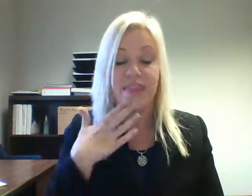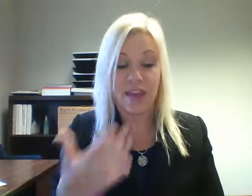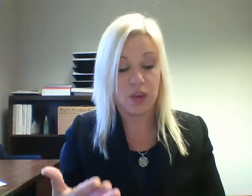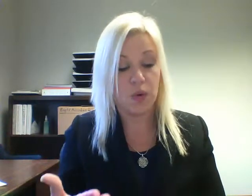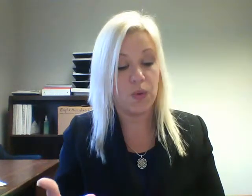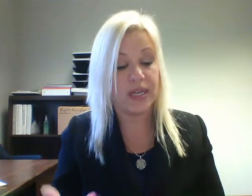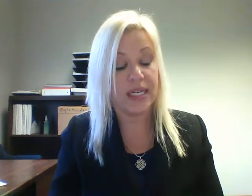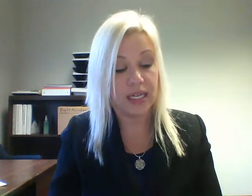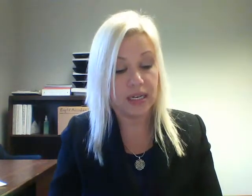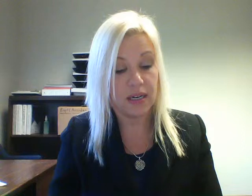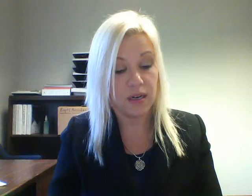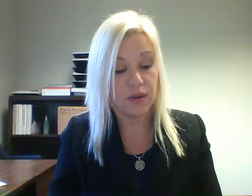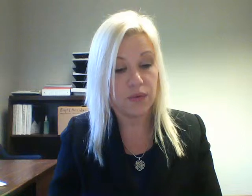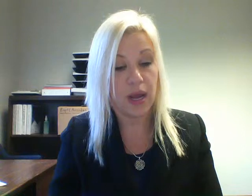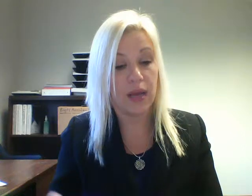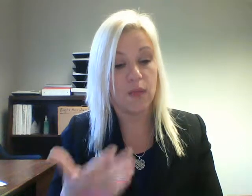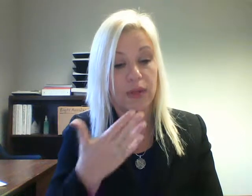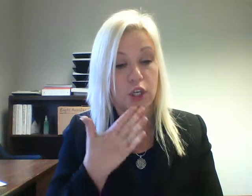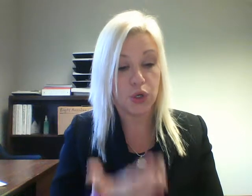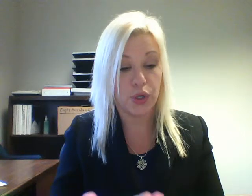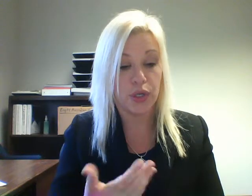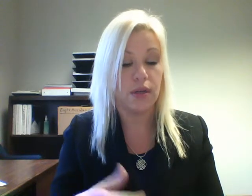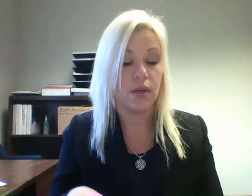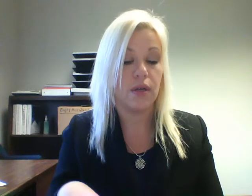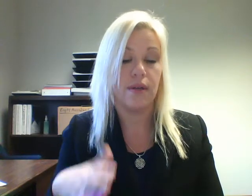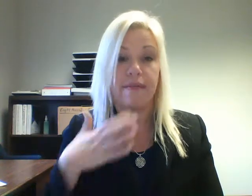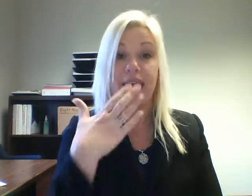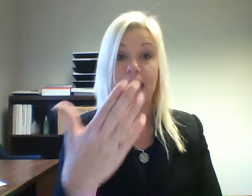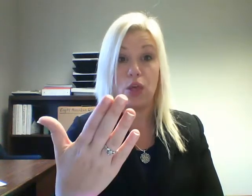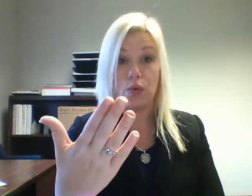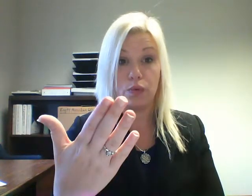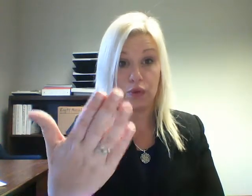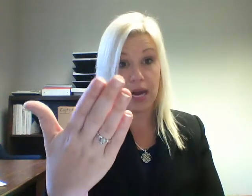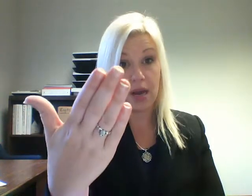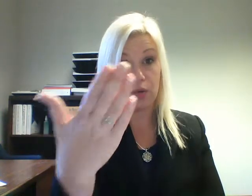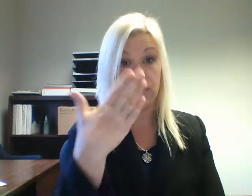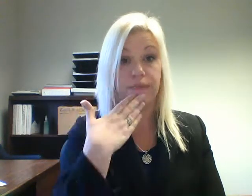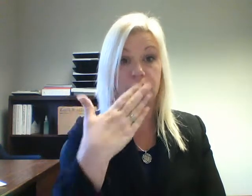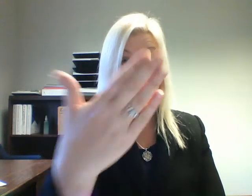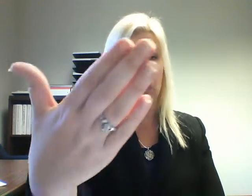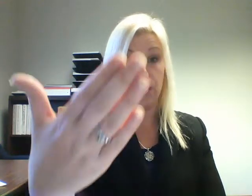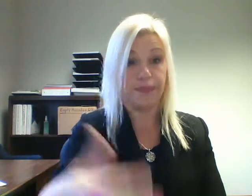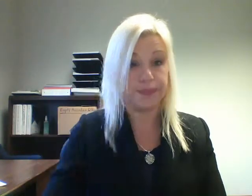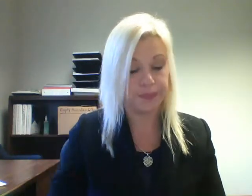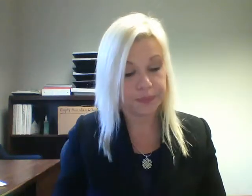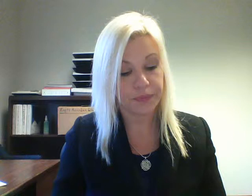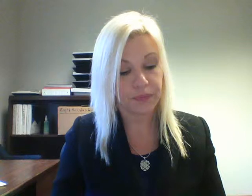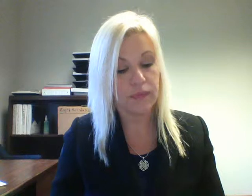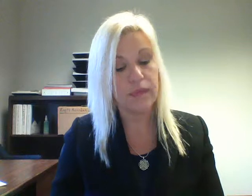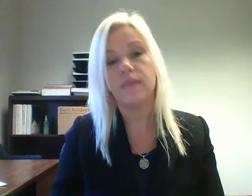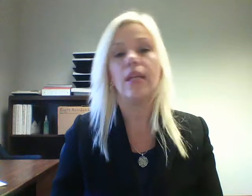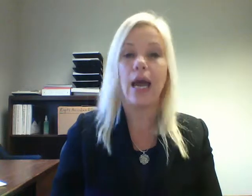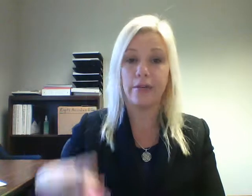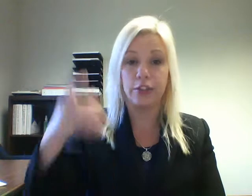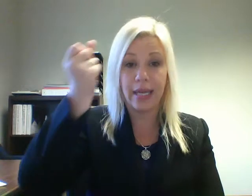Thank you, we did, right? With good, thank you. Straight out, thank you. I